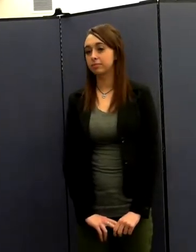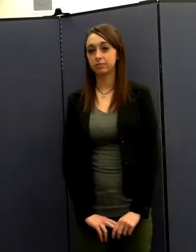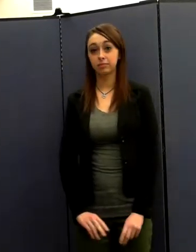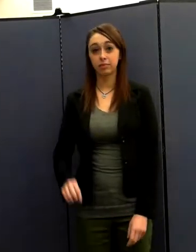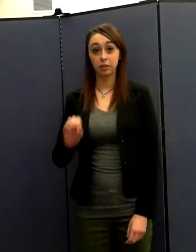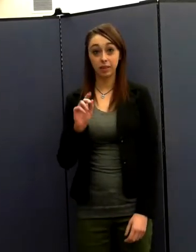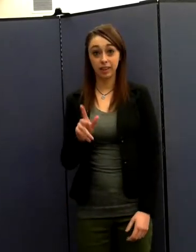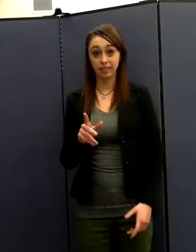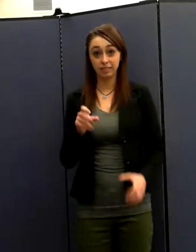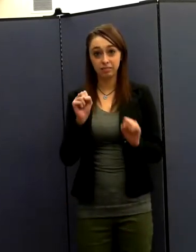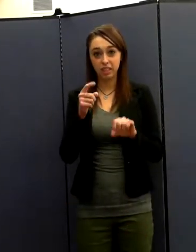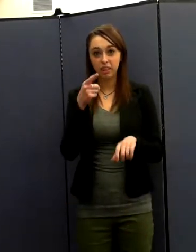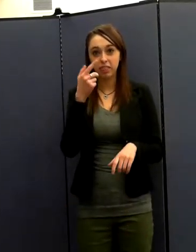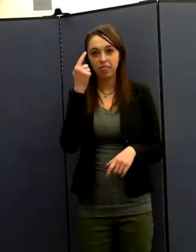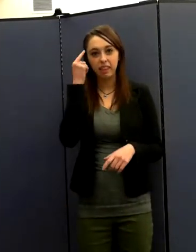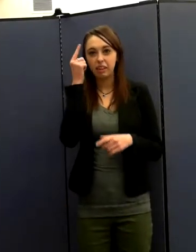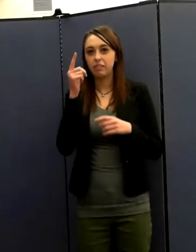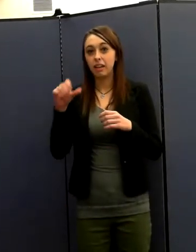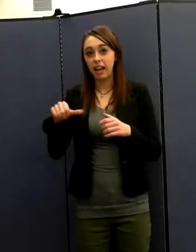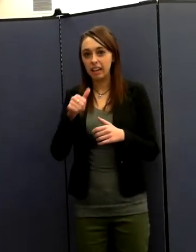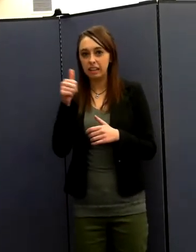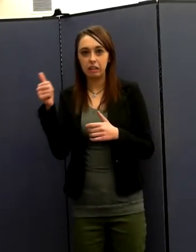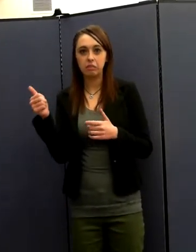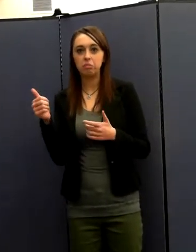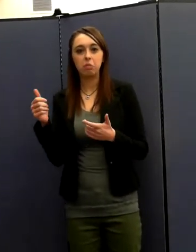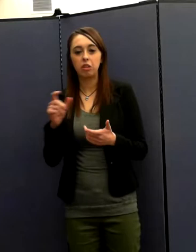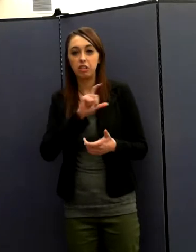Okay, can you think of any more characters from the story?